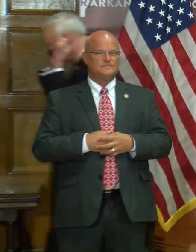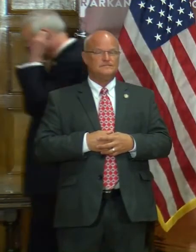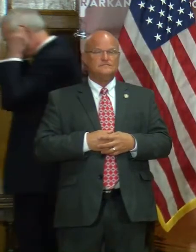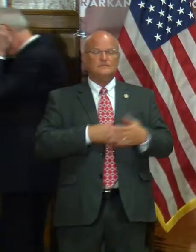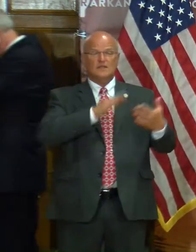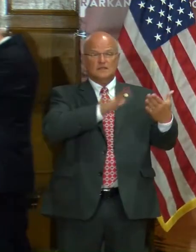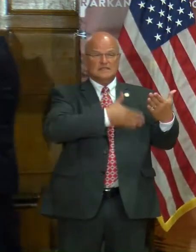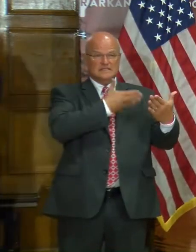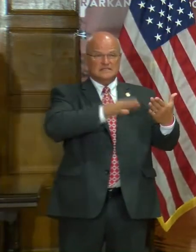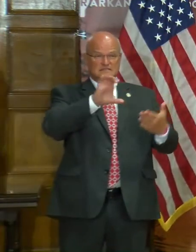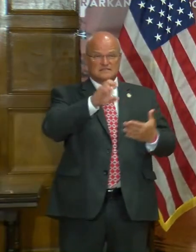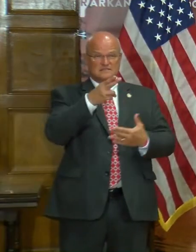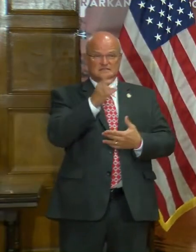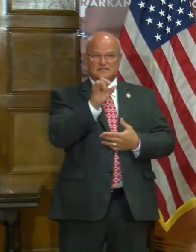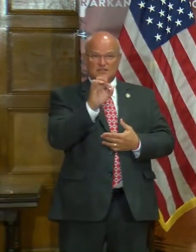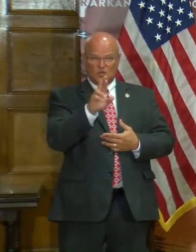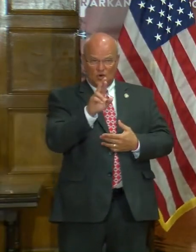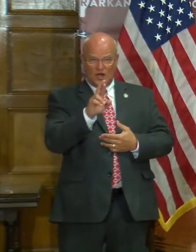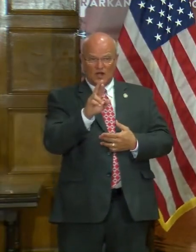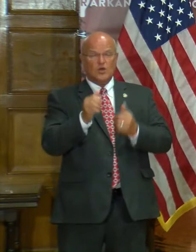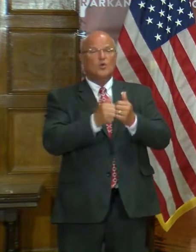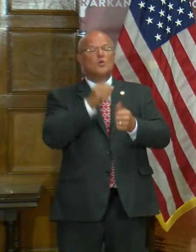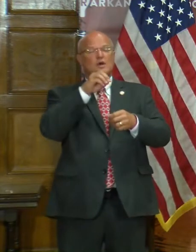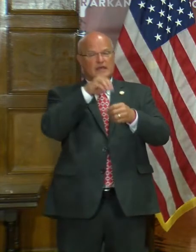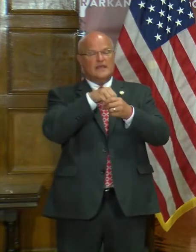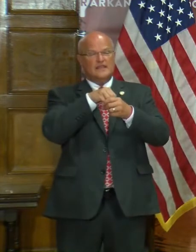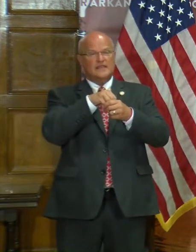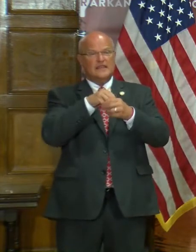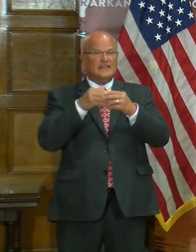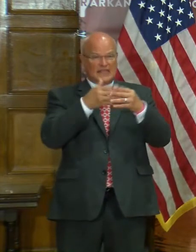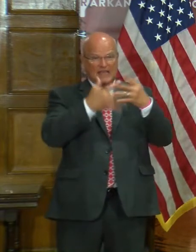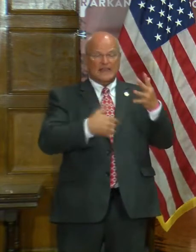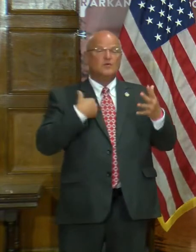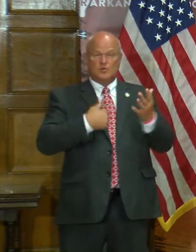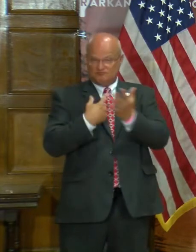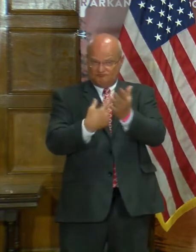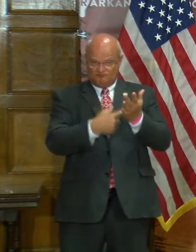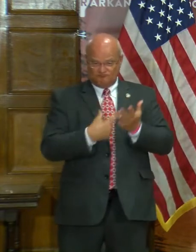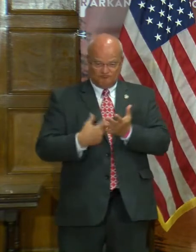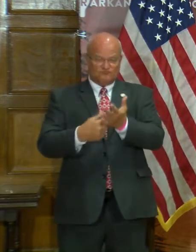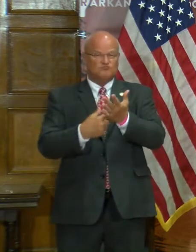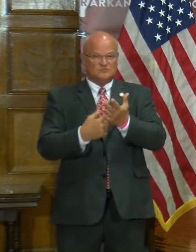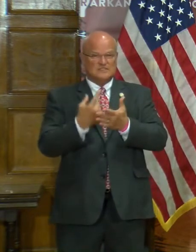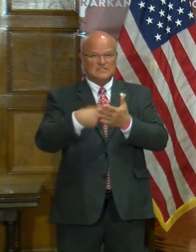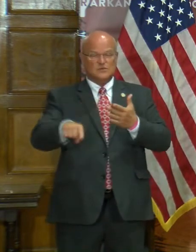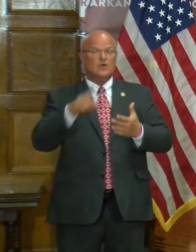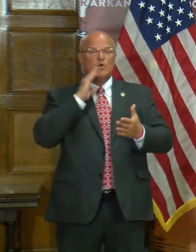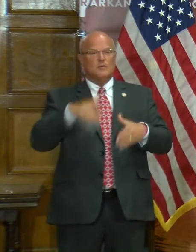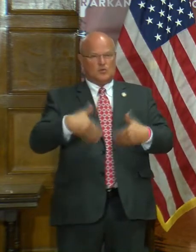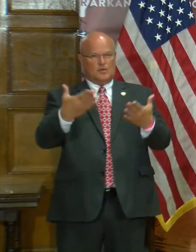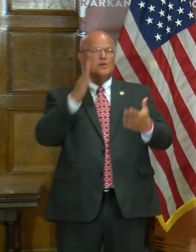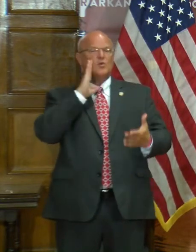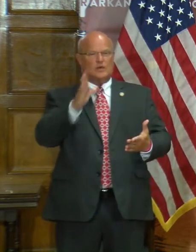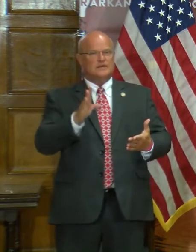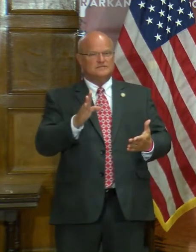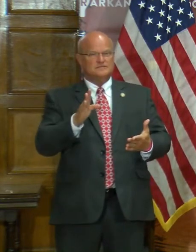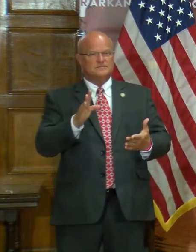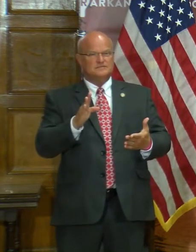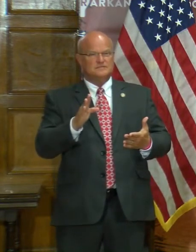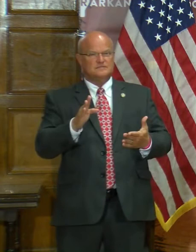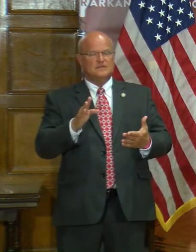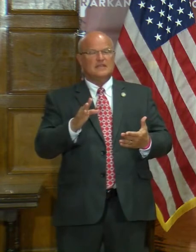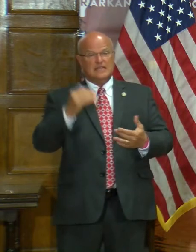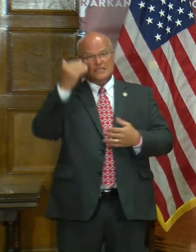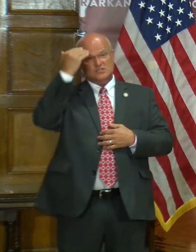Singing choir is within the guidelines that we're going to be talking about, so there will be recommendations regarding that. It's